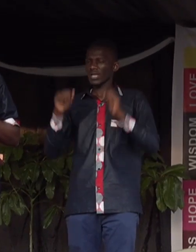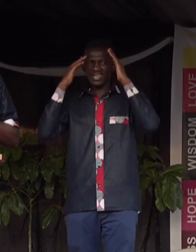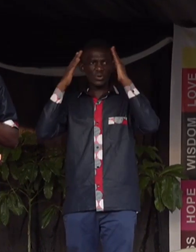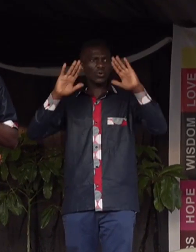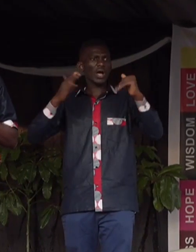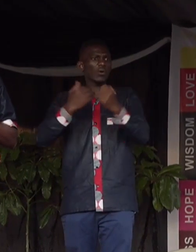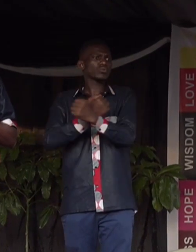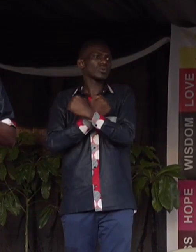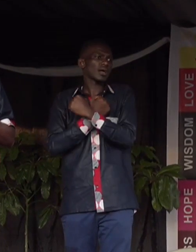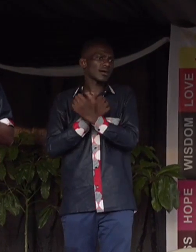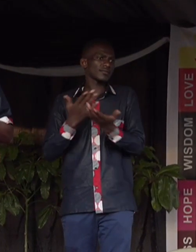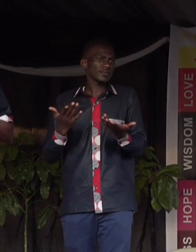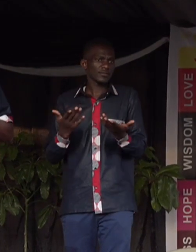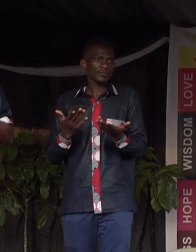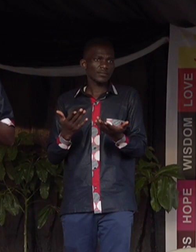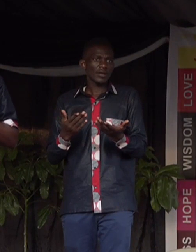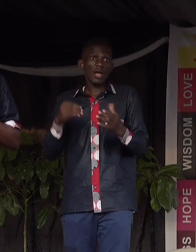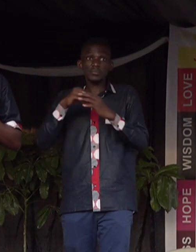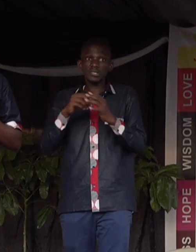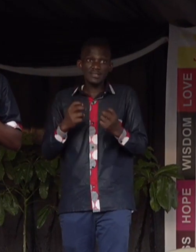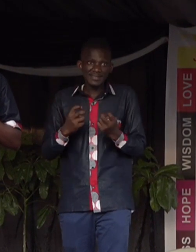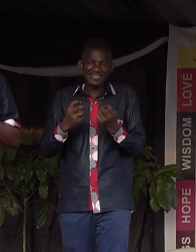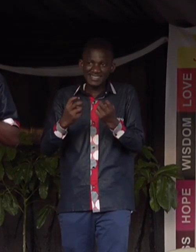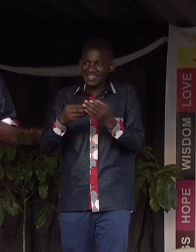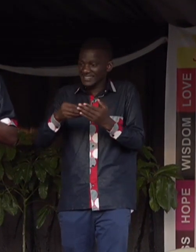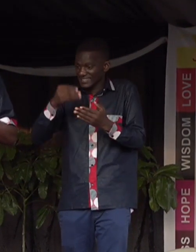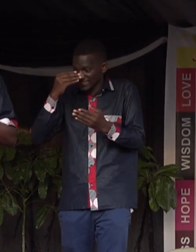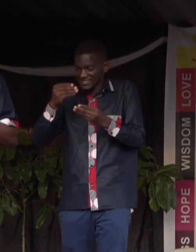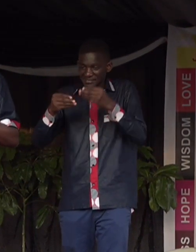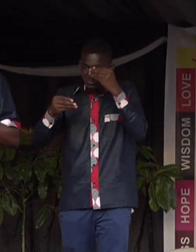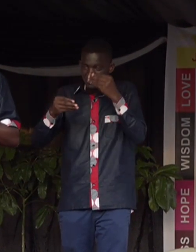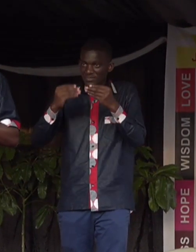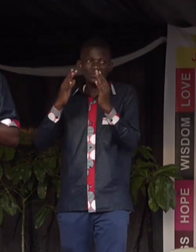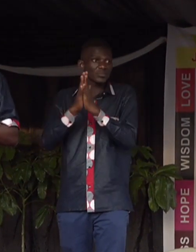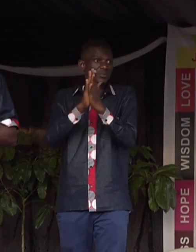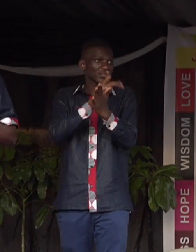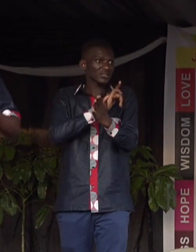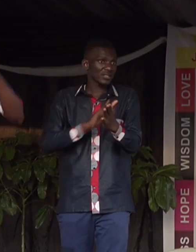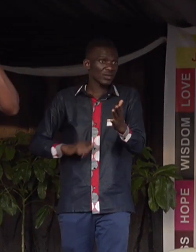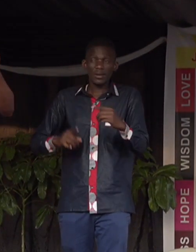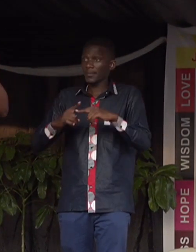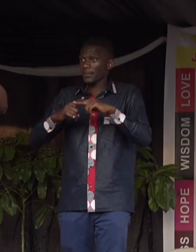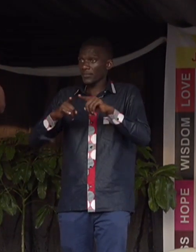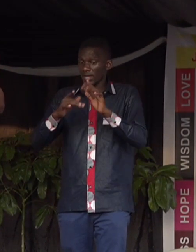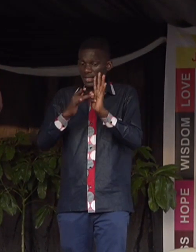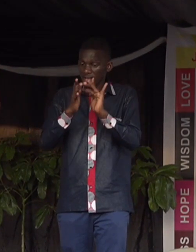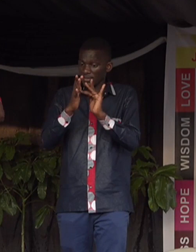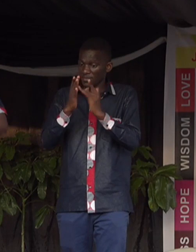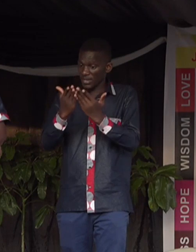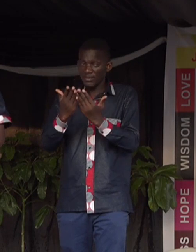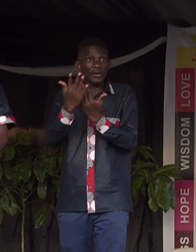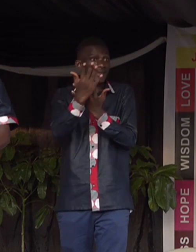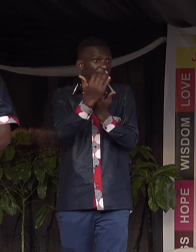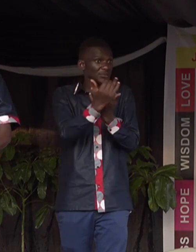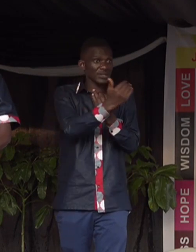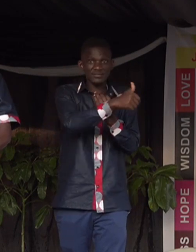love. Simanyi bwenyiza kwagala. Chali mu lugendo. I'm still in the journey. Praise the Lord. Mukama yebazibwe. But the Bible expects us to love one